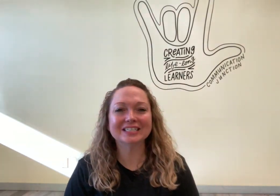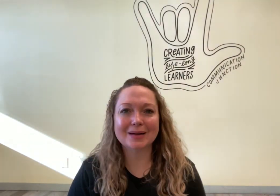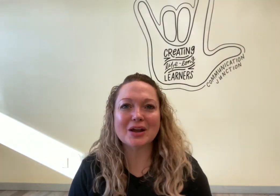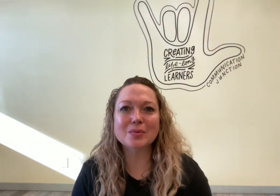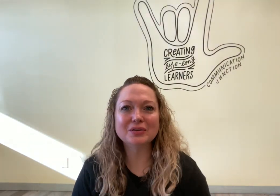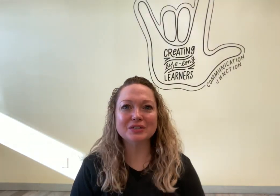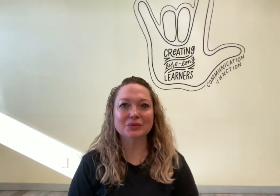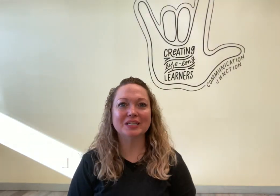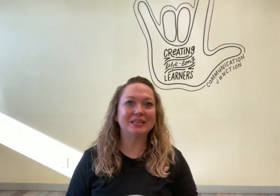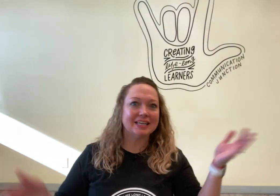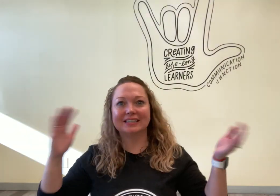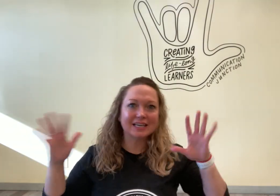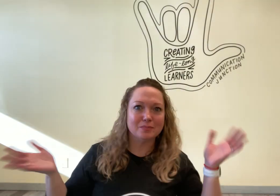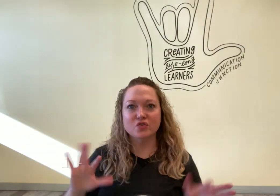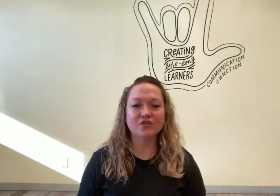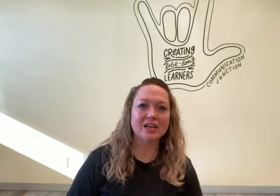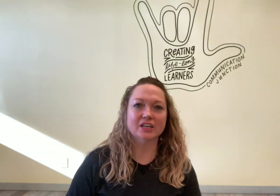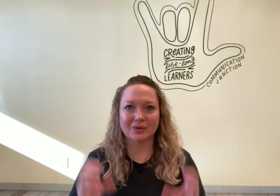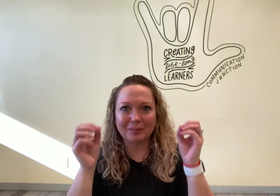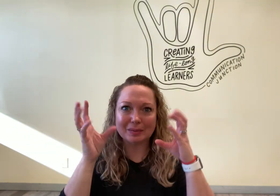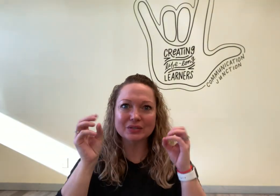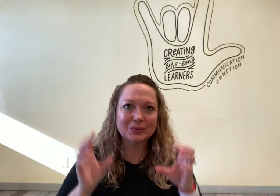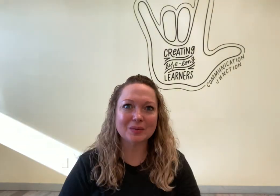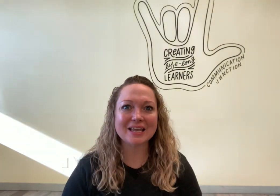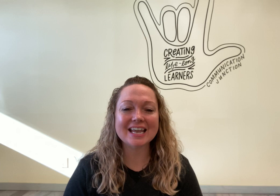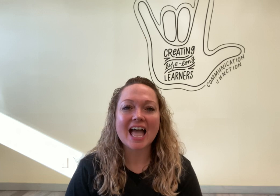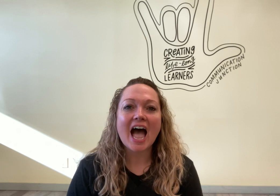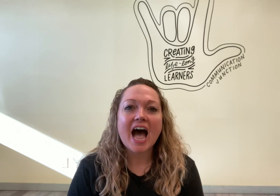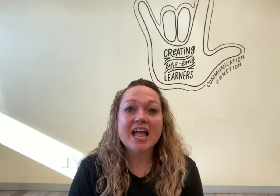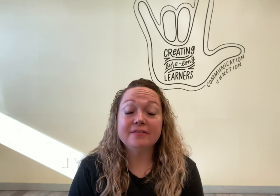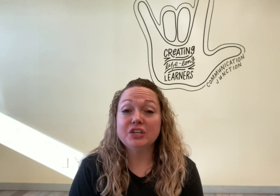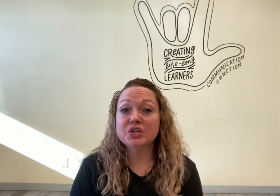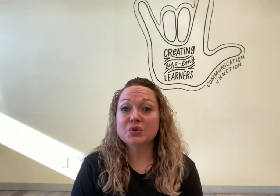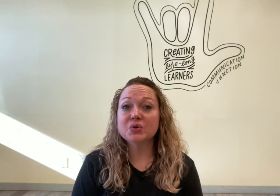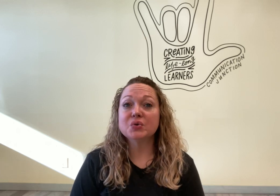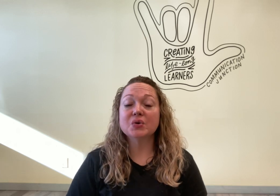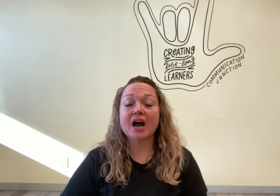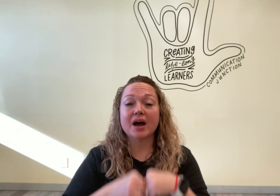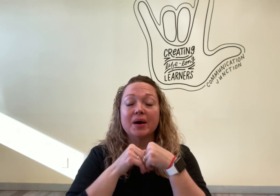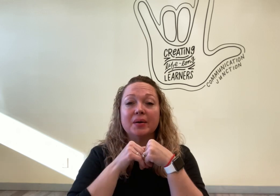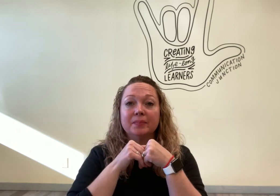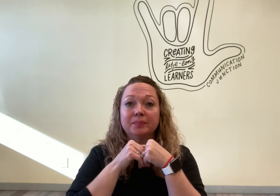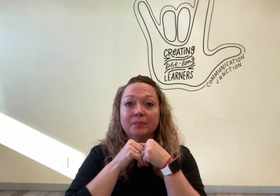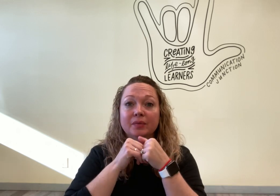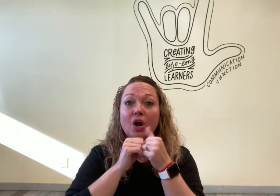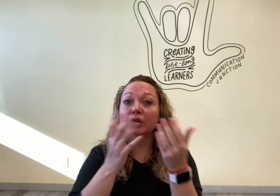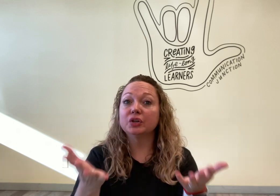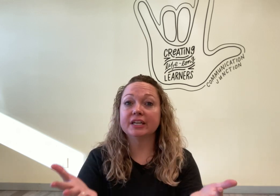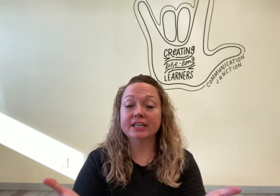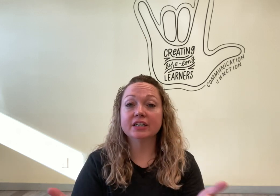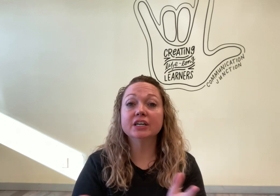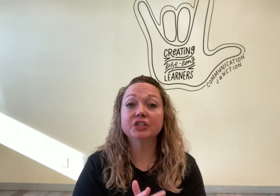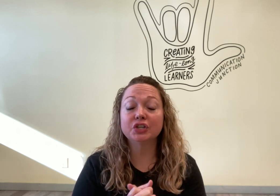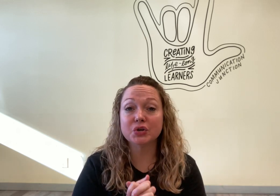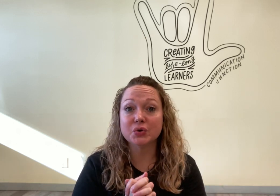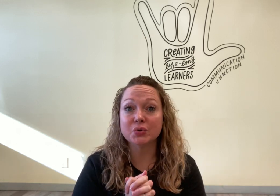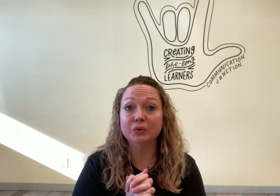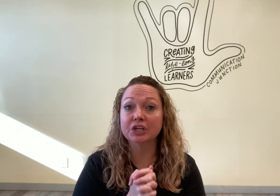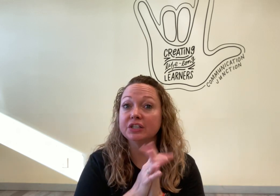I hope you enjoyed dancing and moving and doing bubbles with me. If you are looking to just